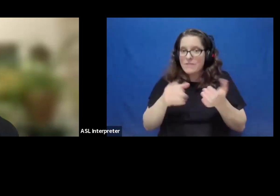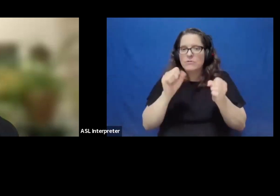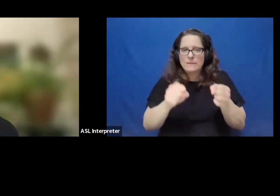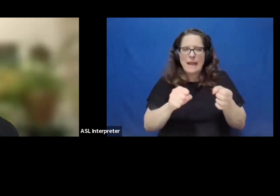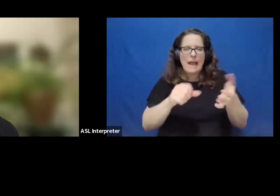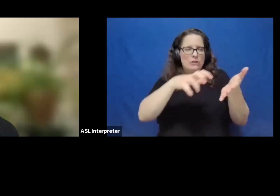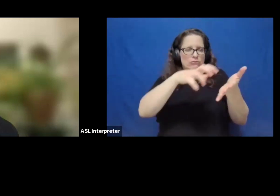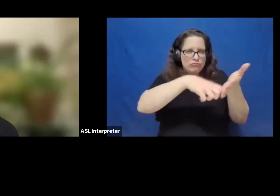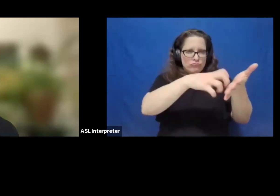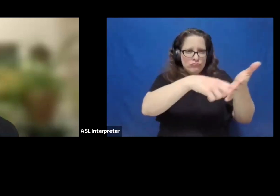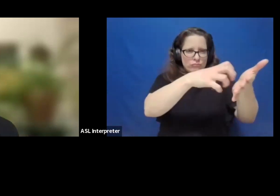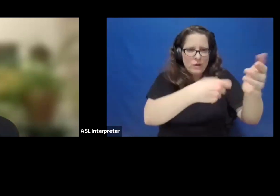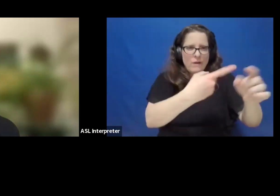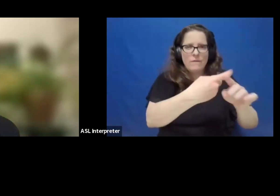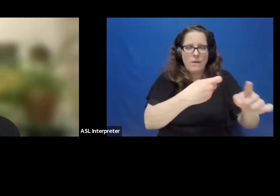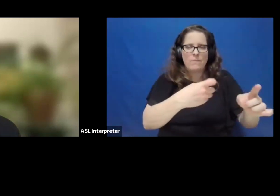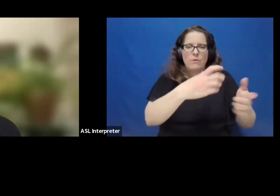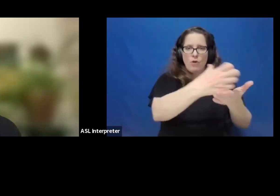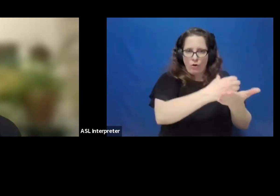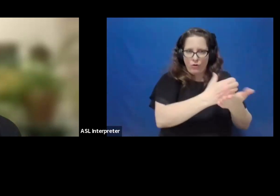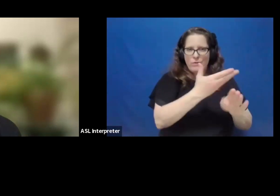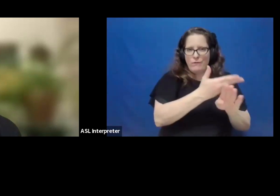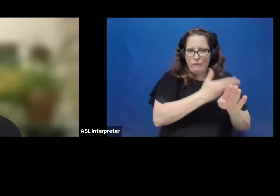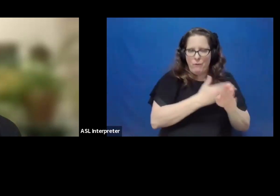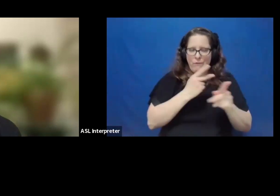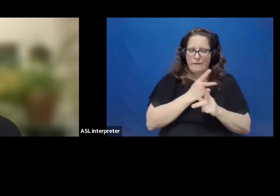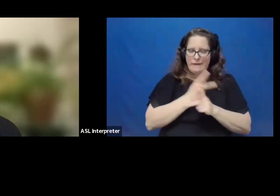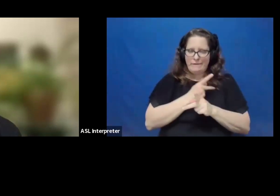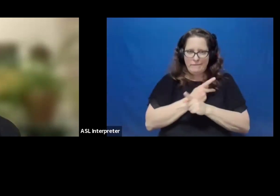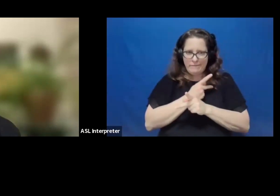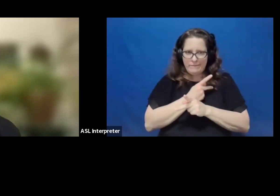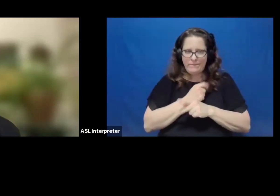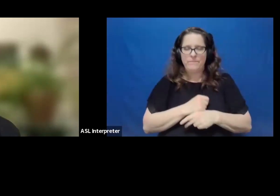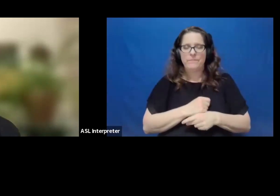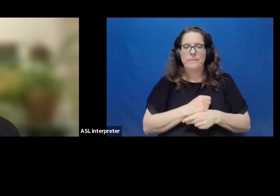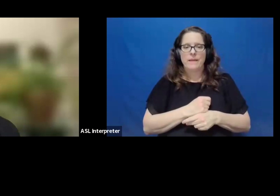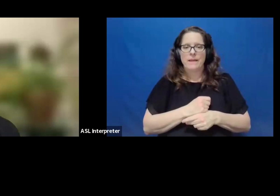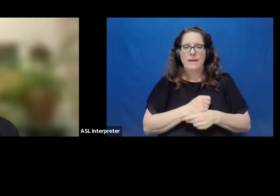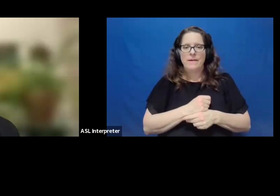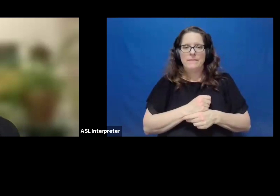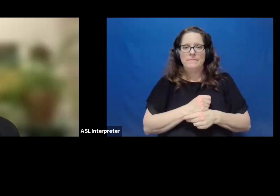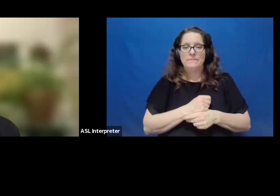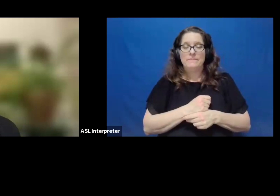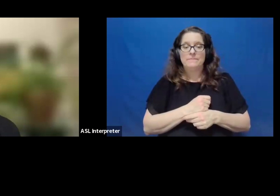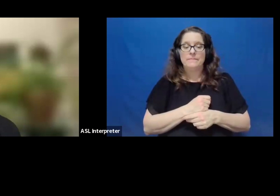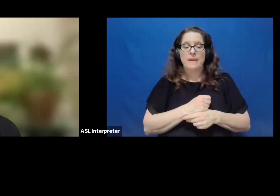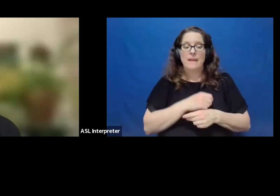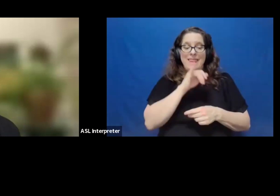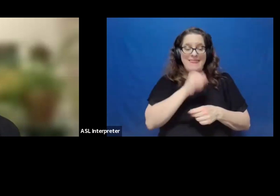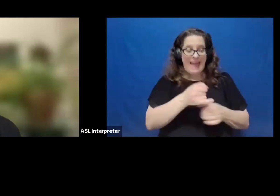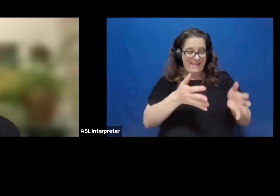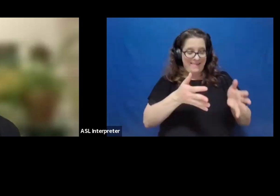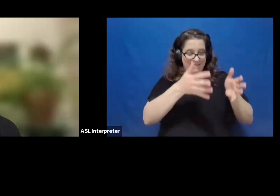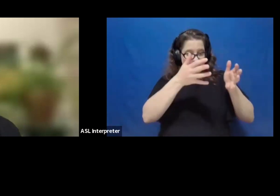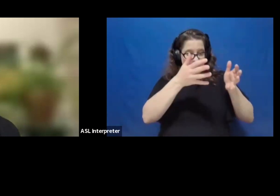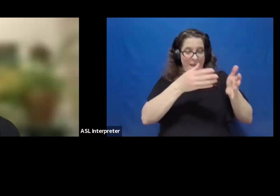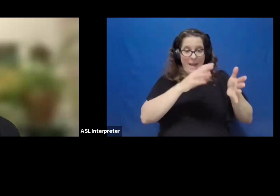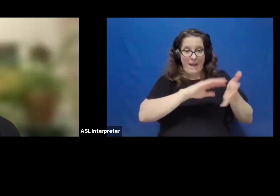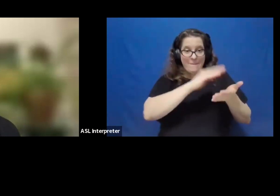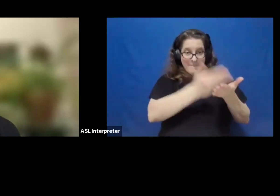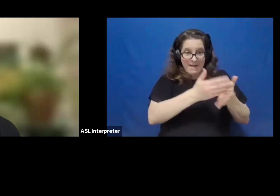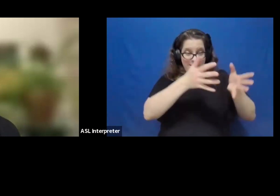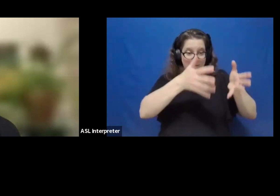are allowed. And after the subtractions are applied, if the remaining